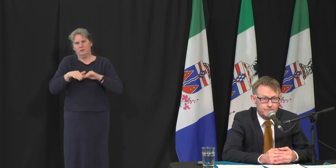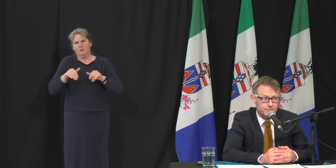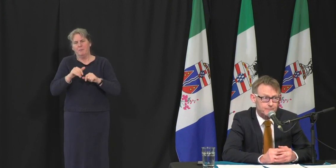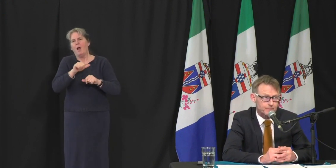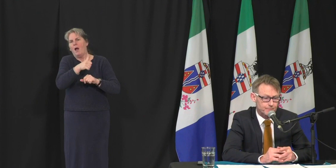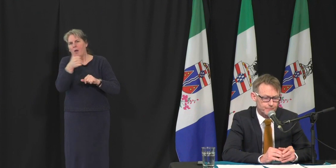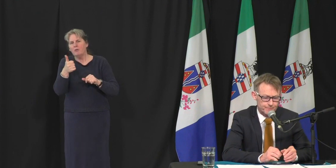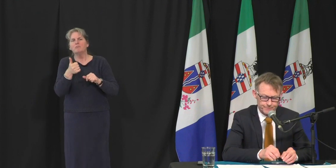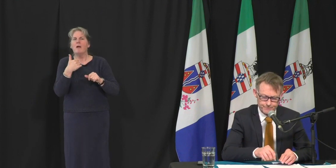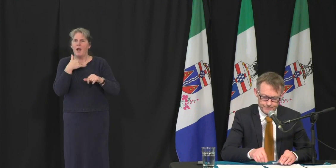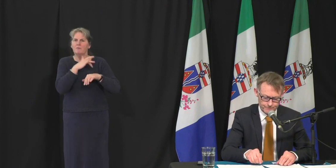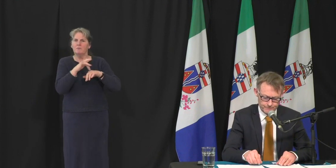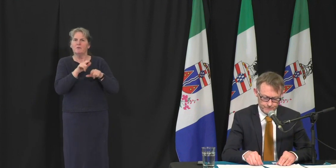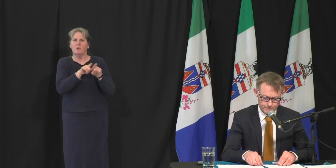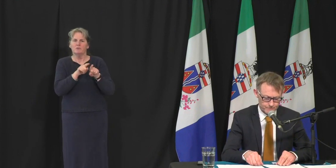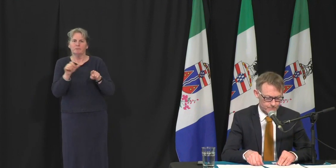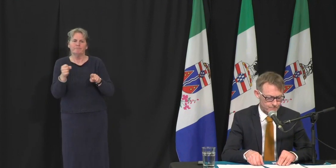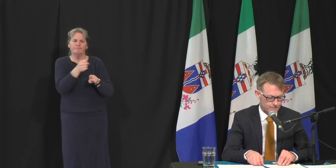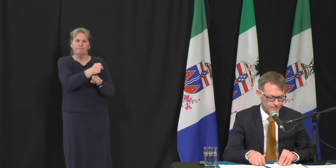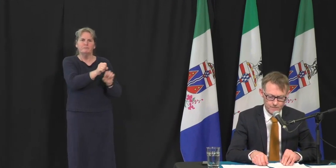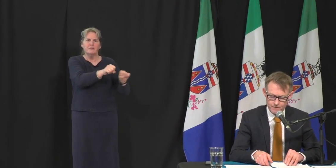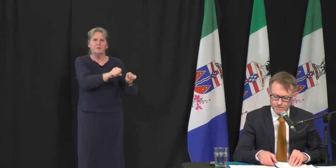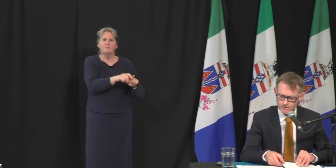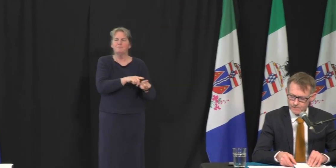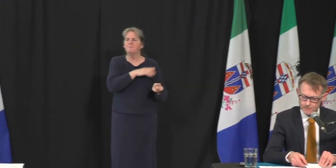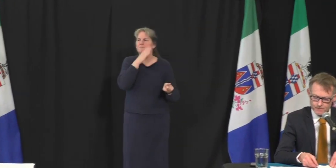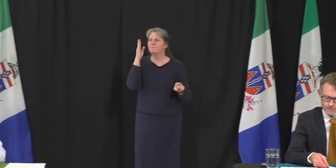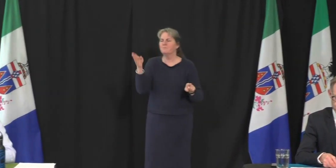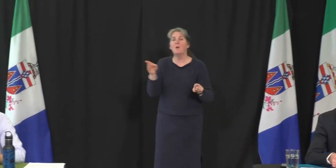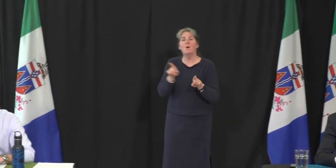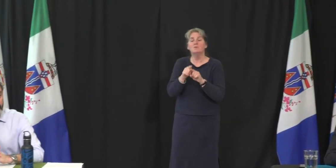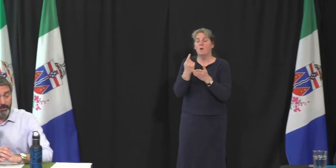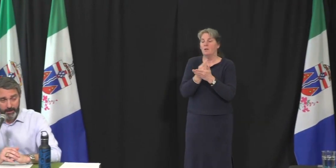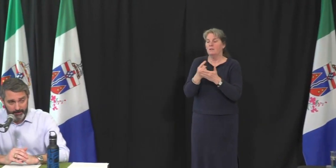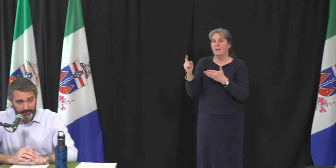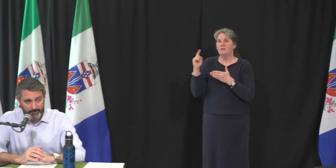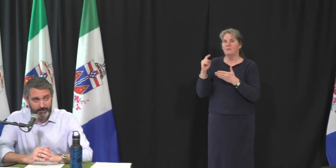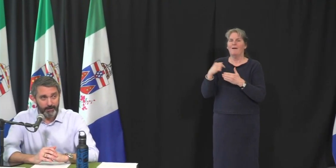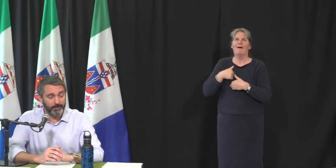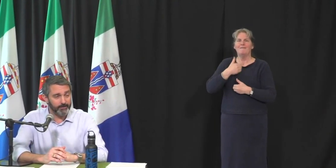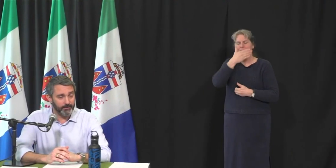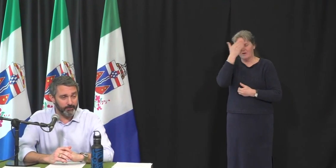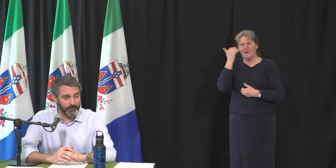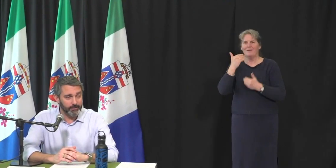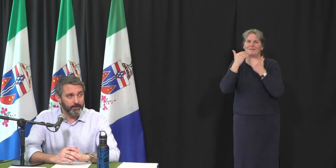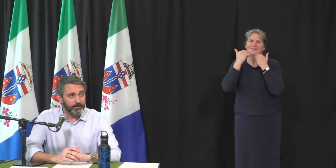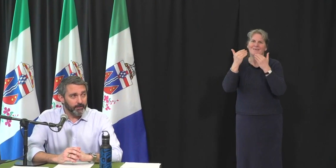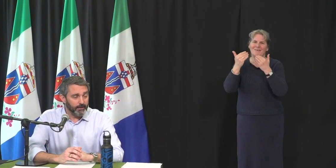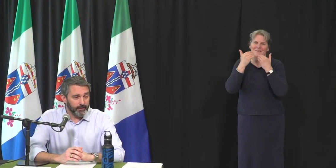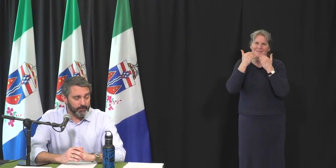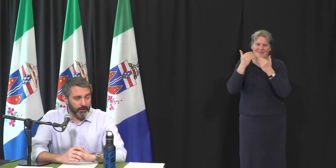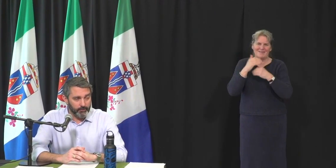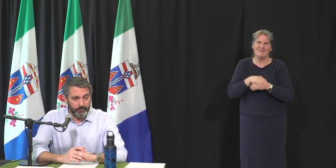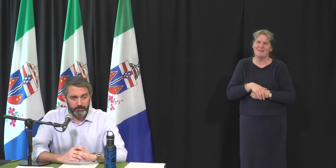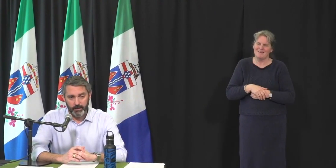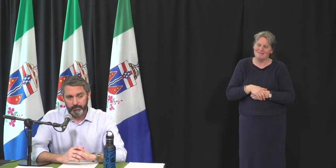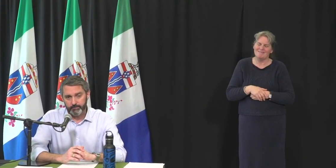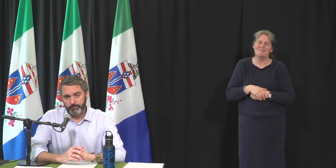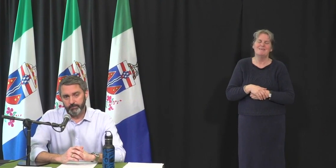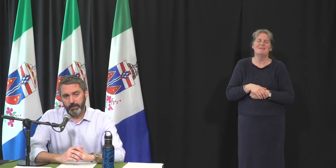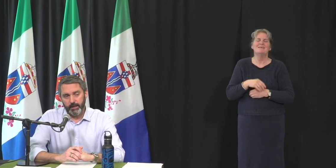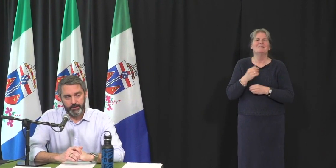verifying that. And I will just also add, last week I forgot to thank the early